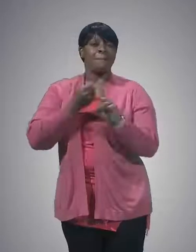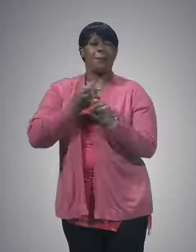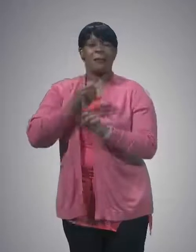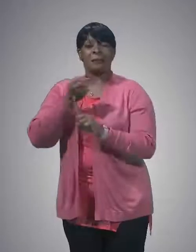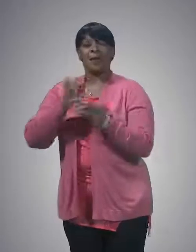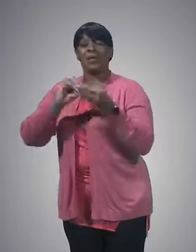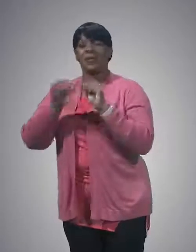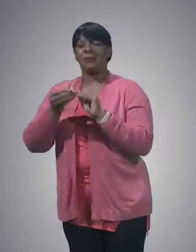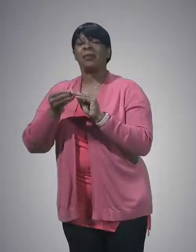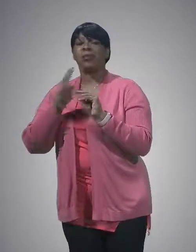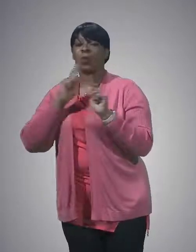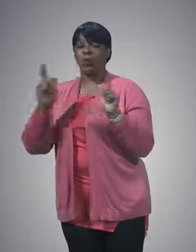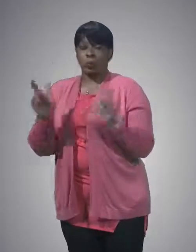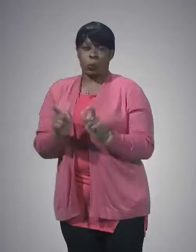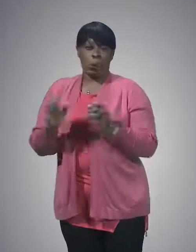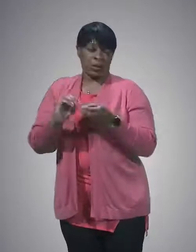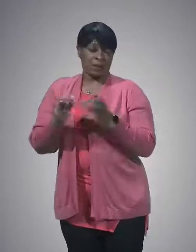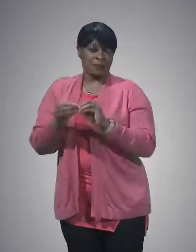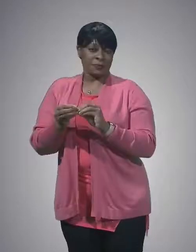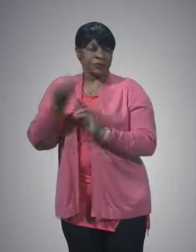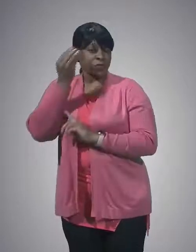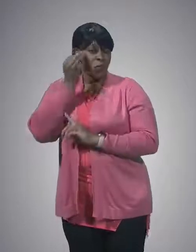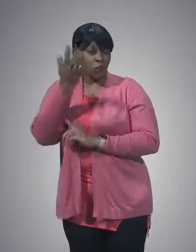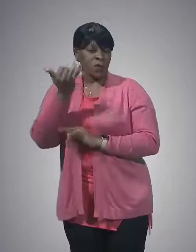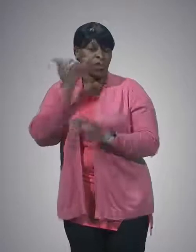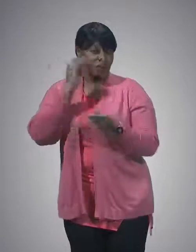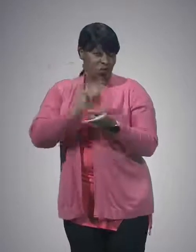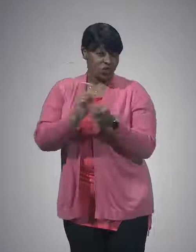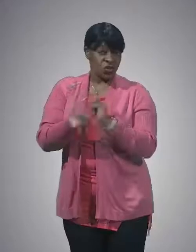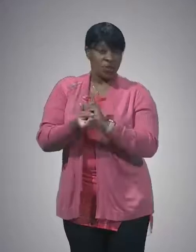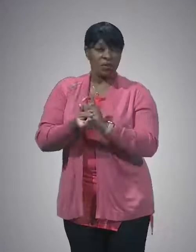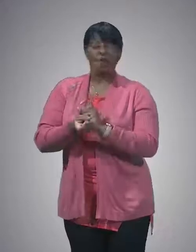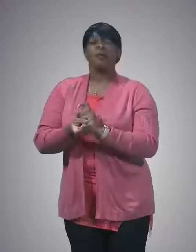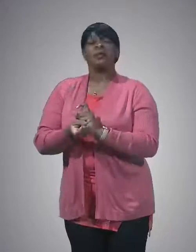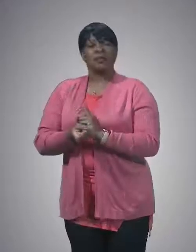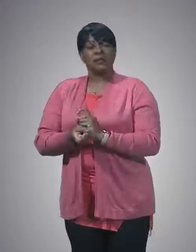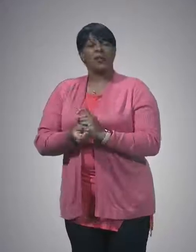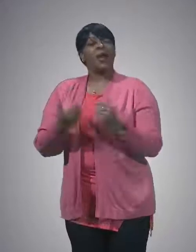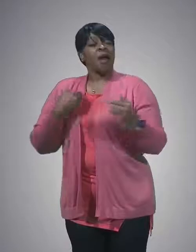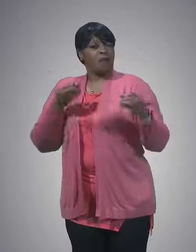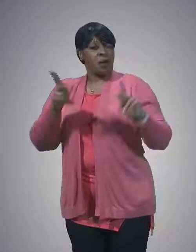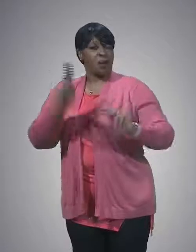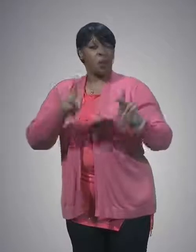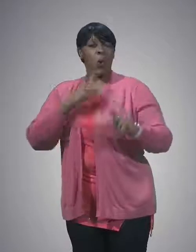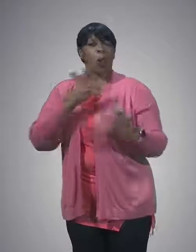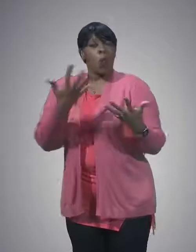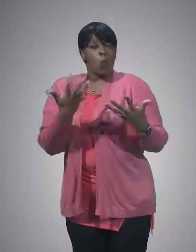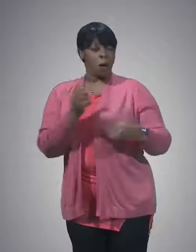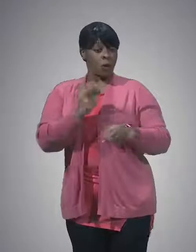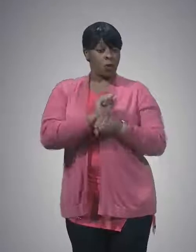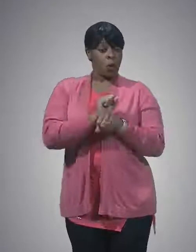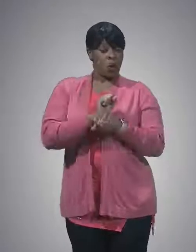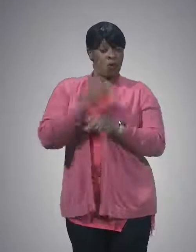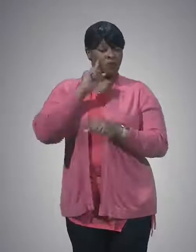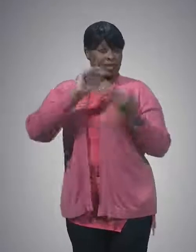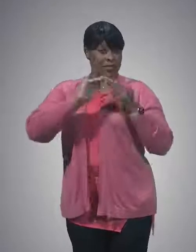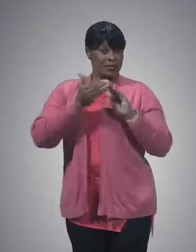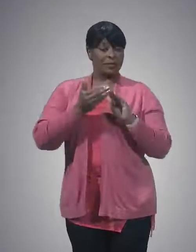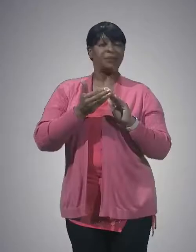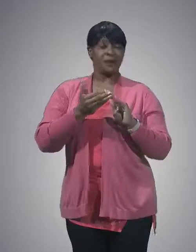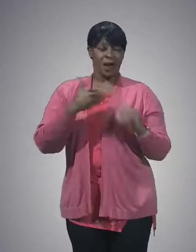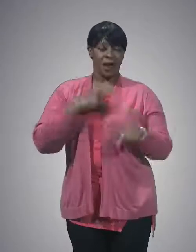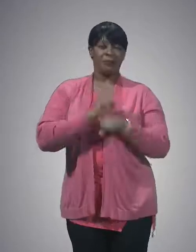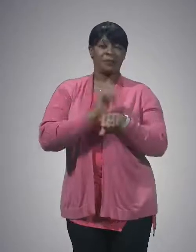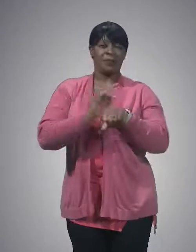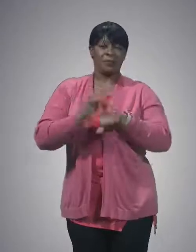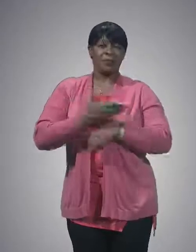numbers are relatively small. I'll let you know if that changes, but there is an opportunity for people who would like to come to work for the city